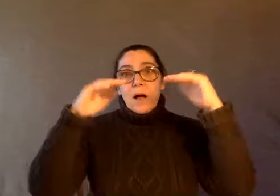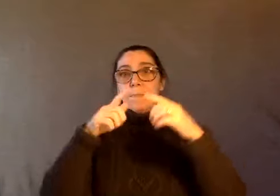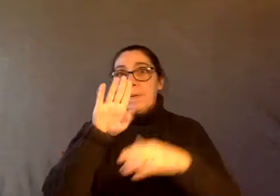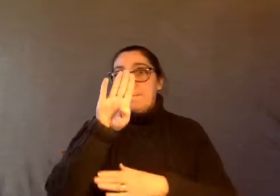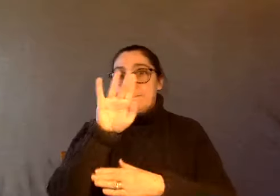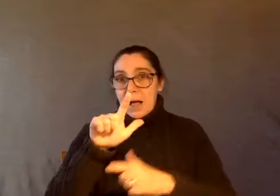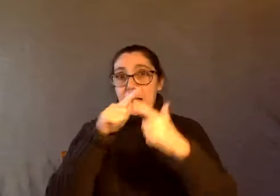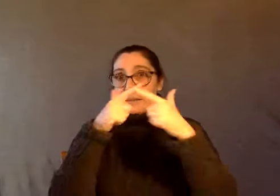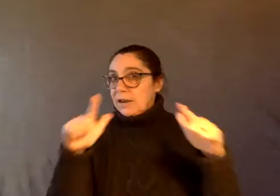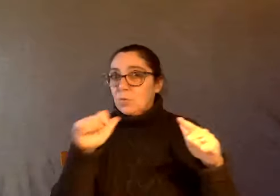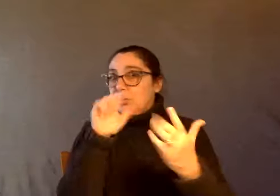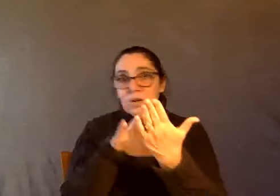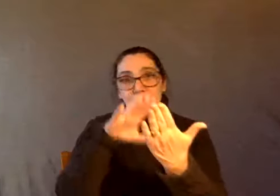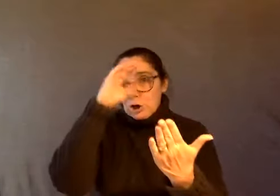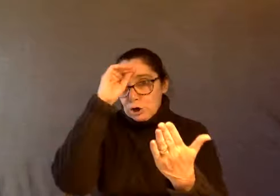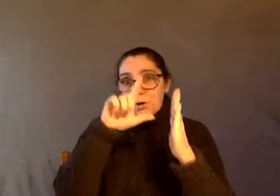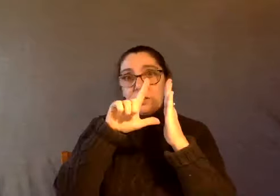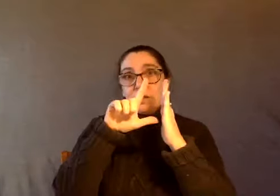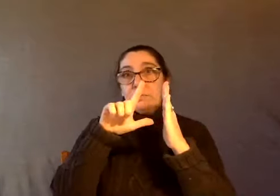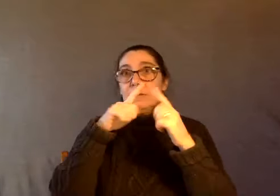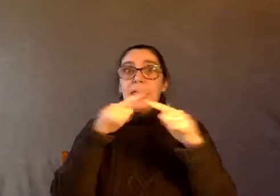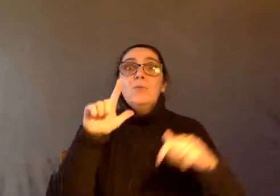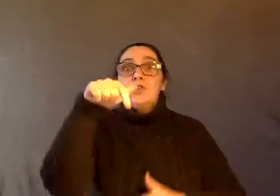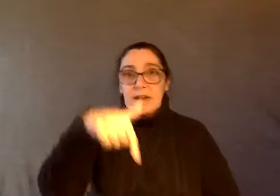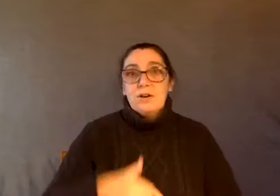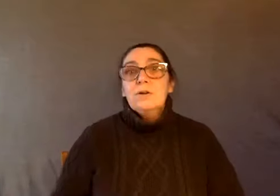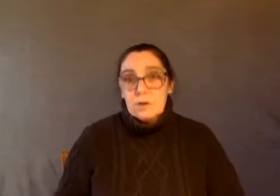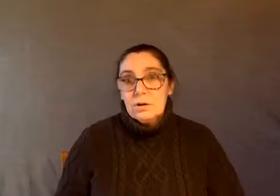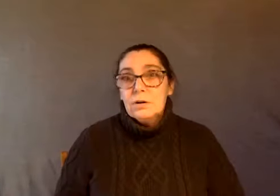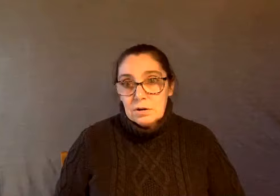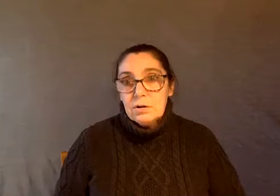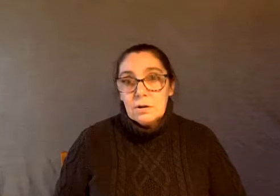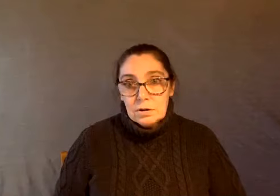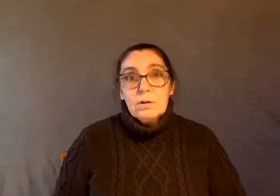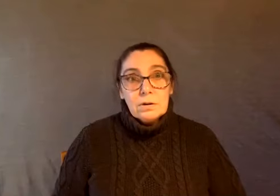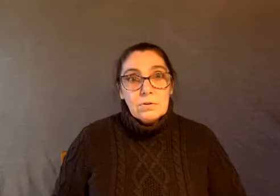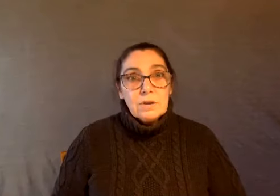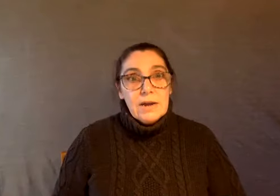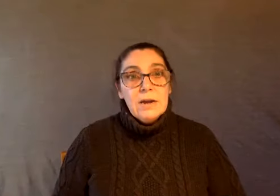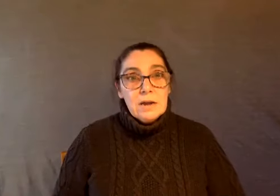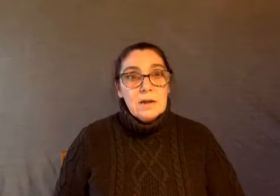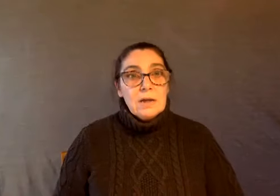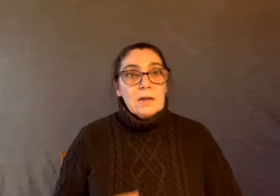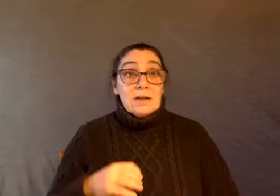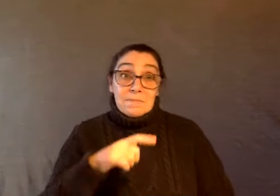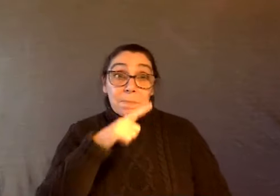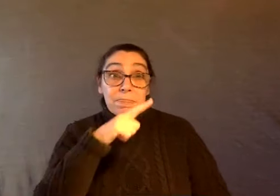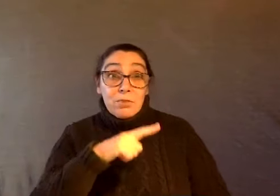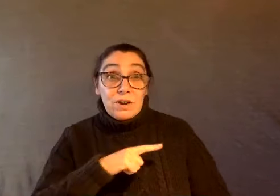up bilingual. You didn't learn the language later. Okay. Laureen,